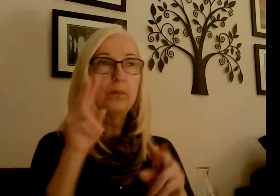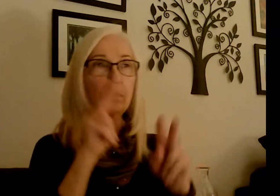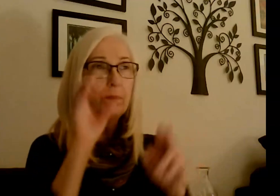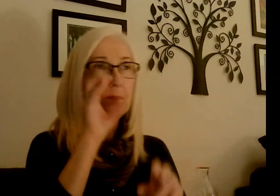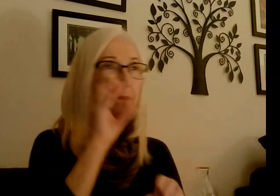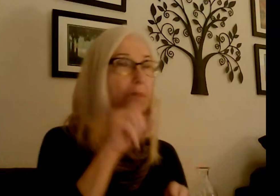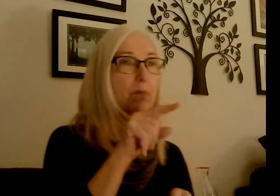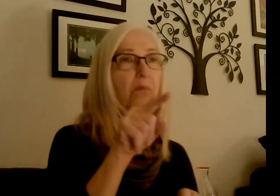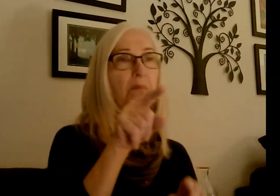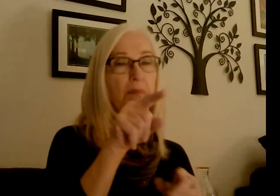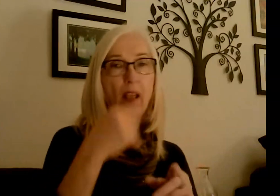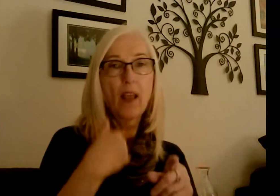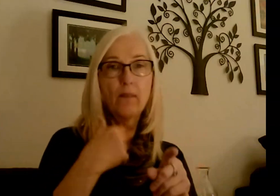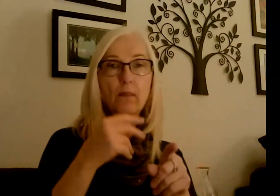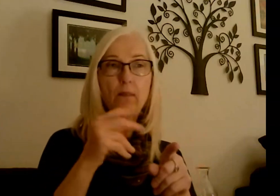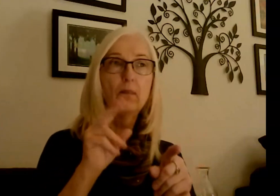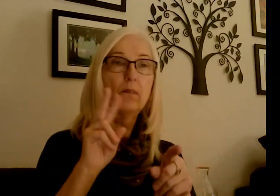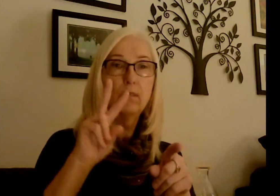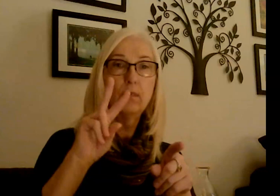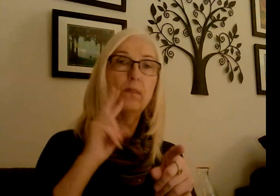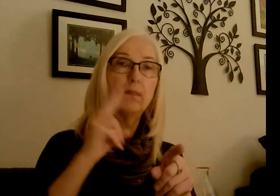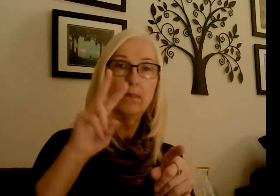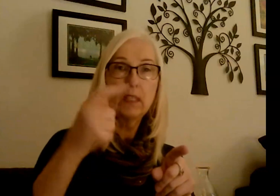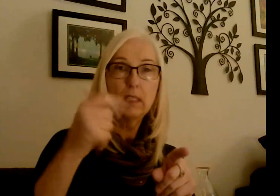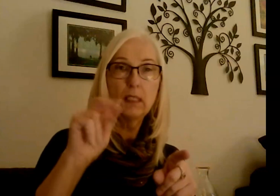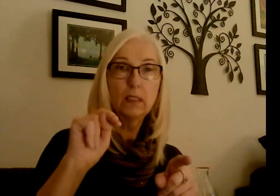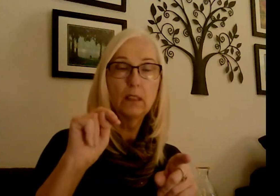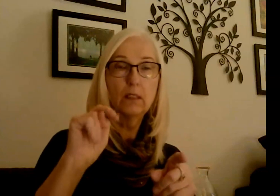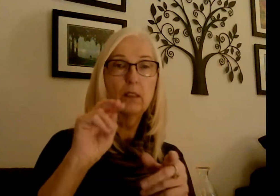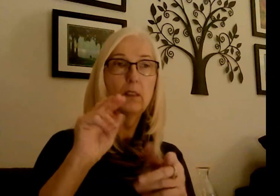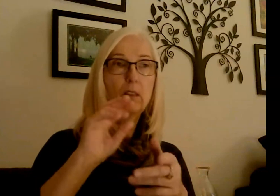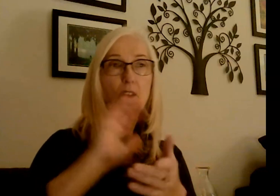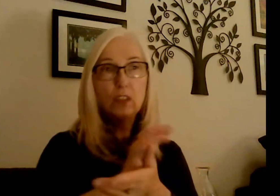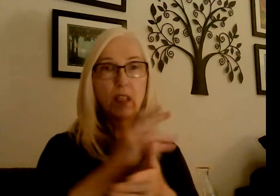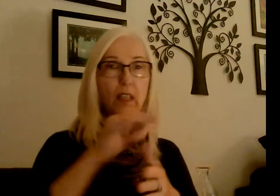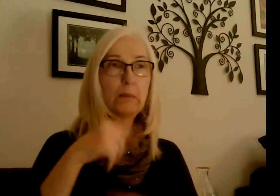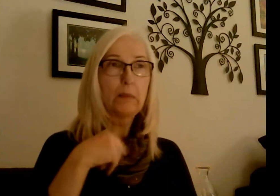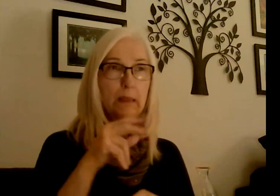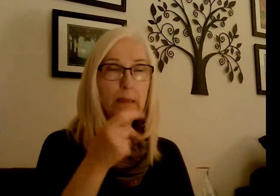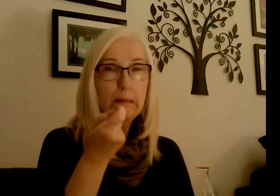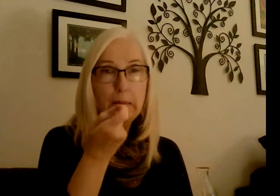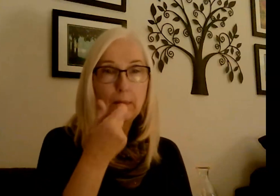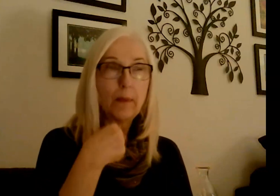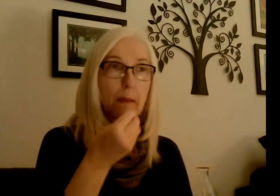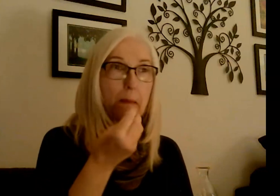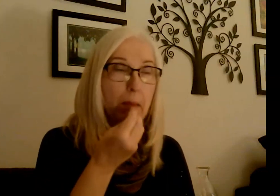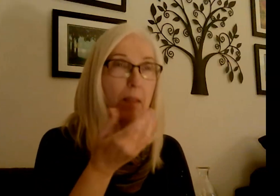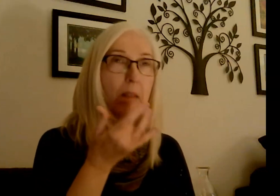So I went to the store and I perused the aisles and I found a lot of different vegan items like